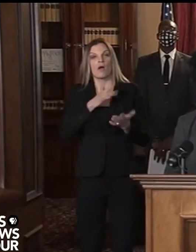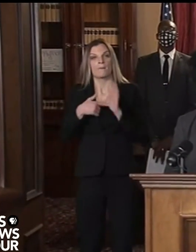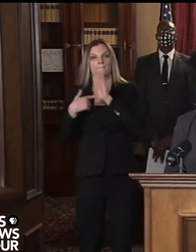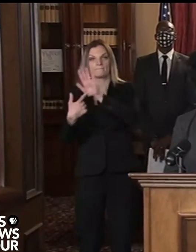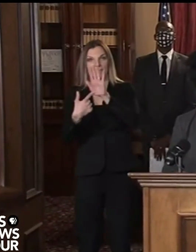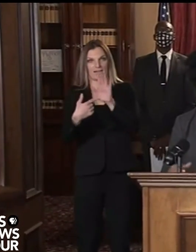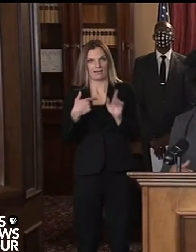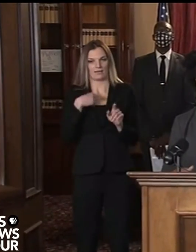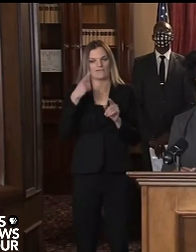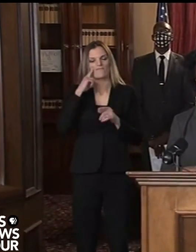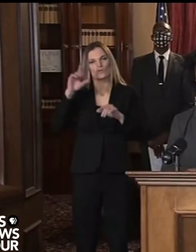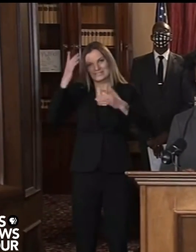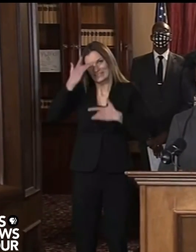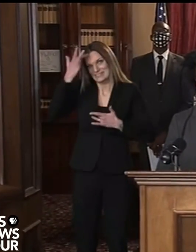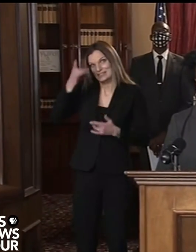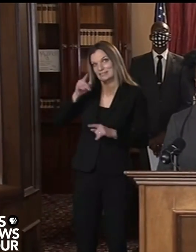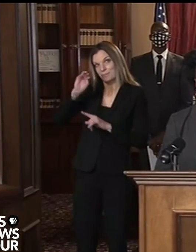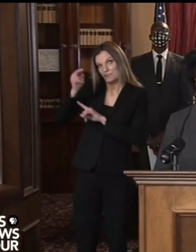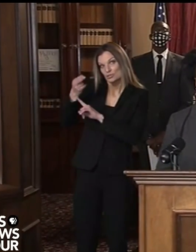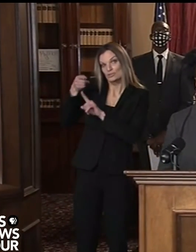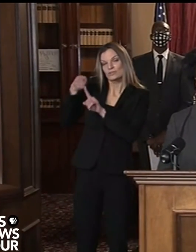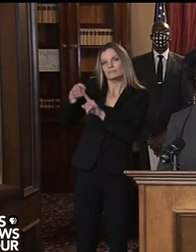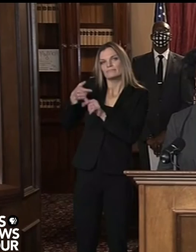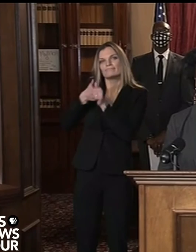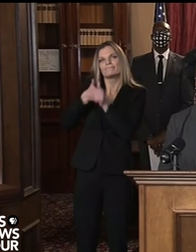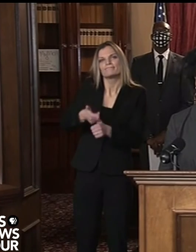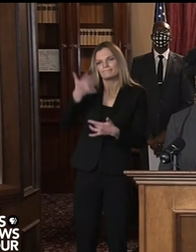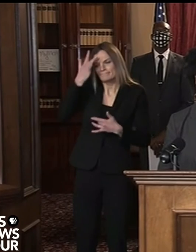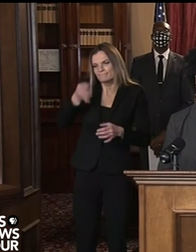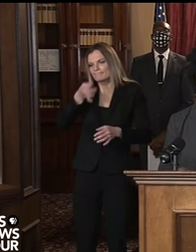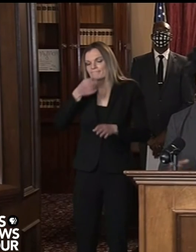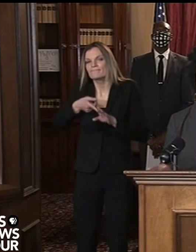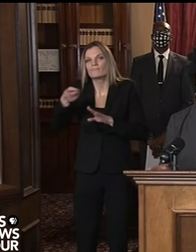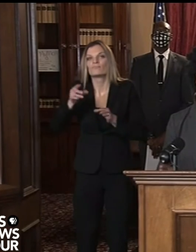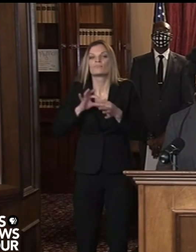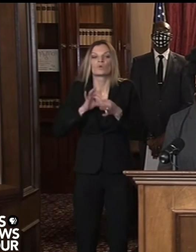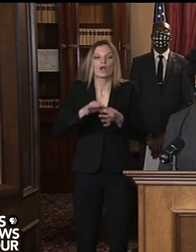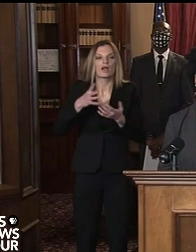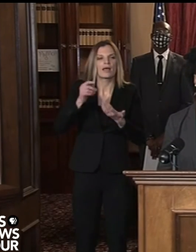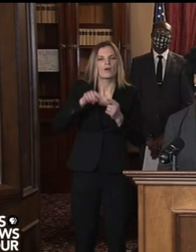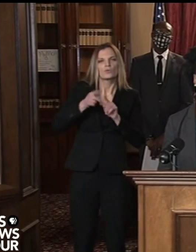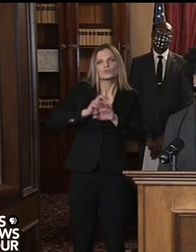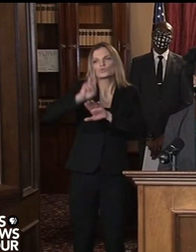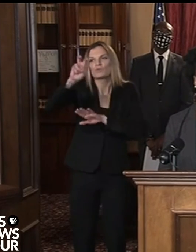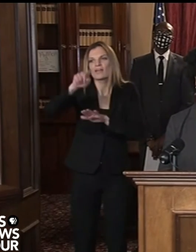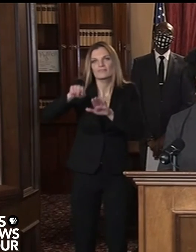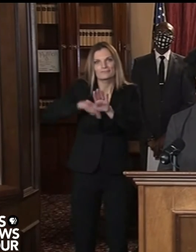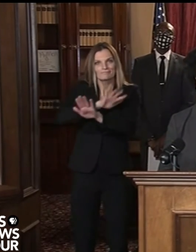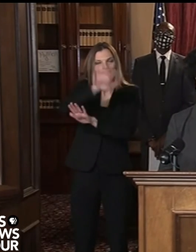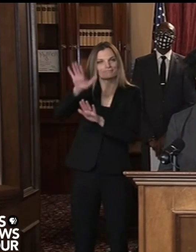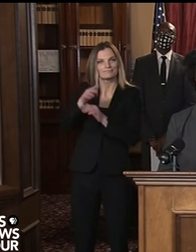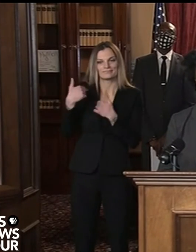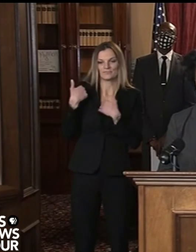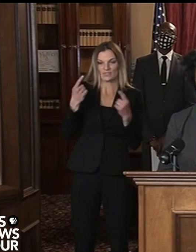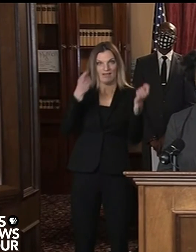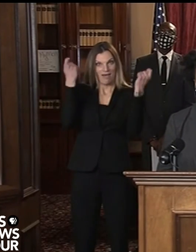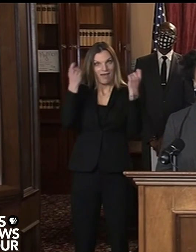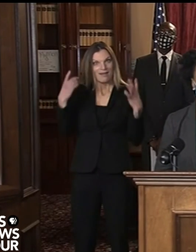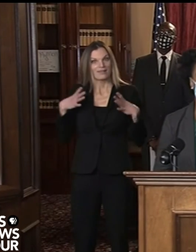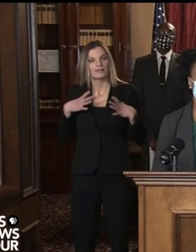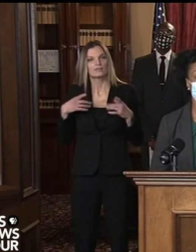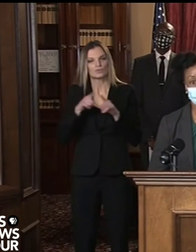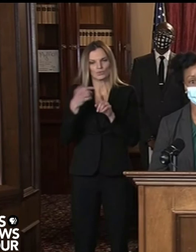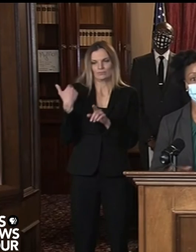and comparisons for Michigan and other states when it comes to mobility, not just over the holidays, but also over the past several